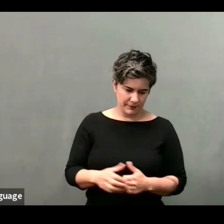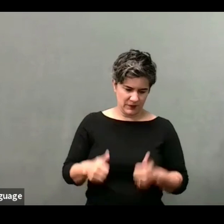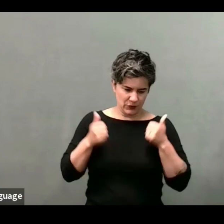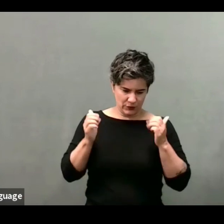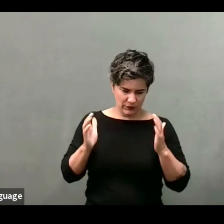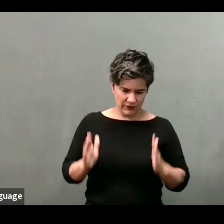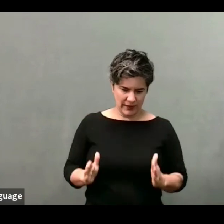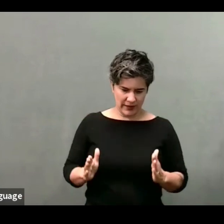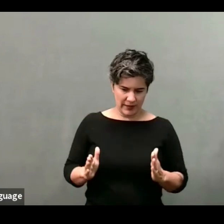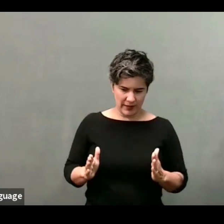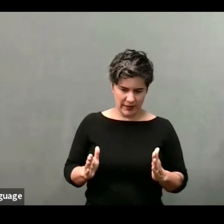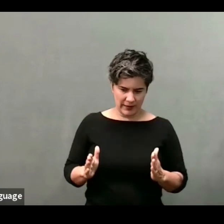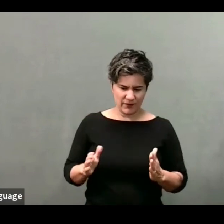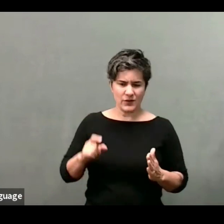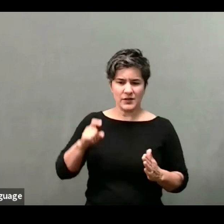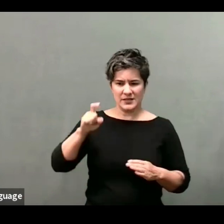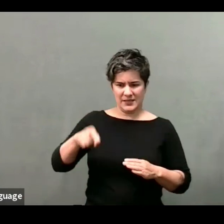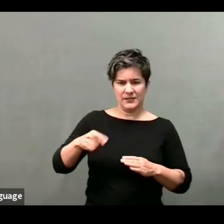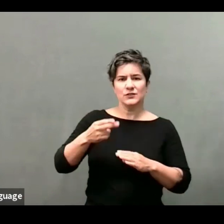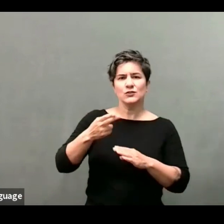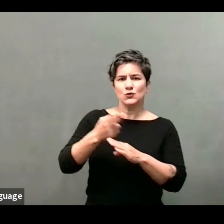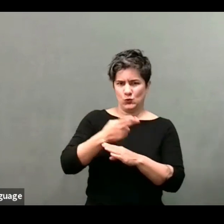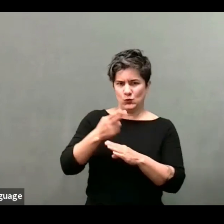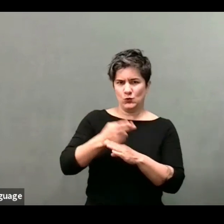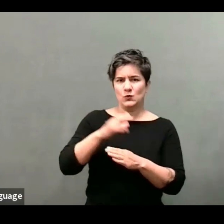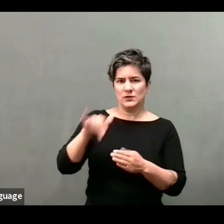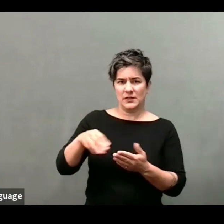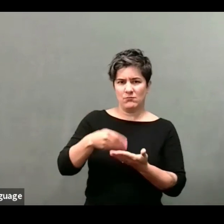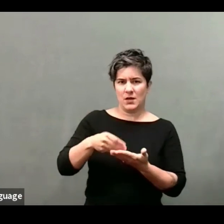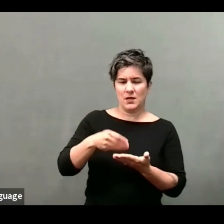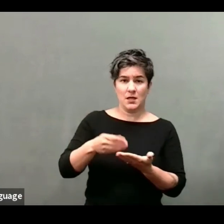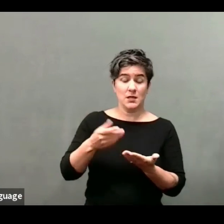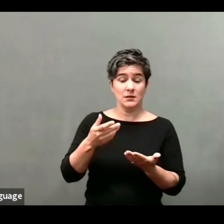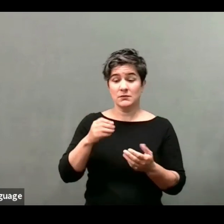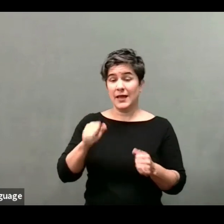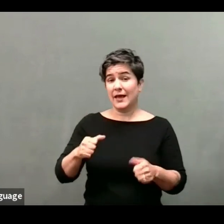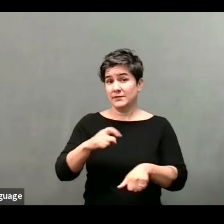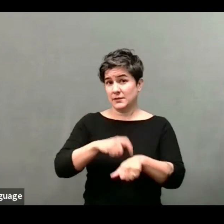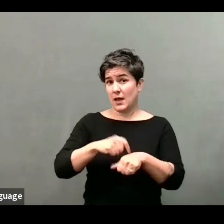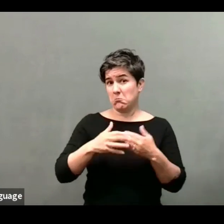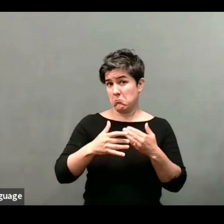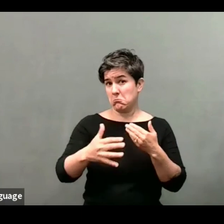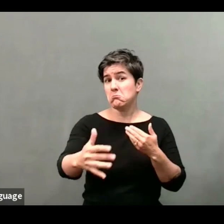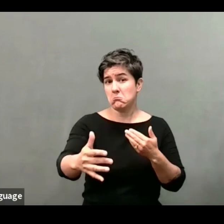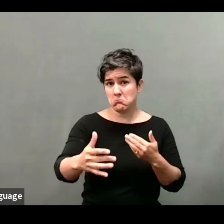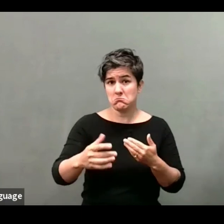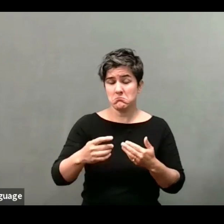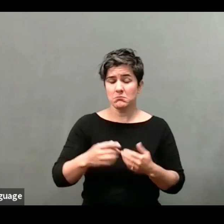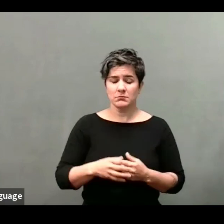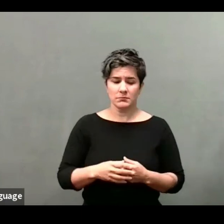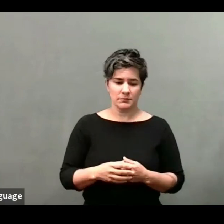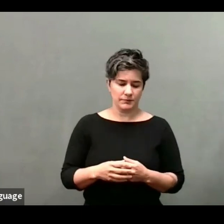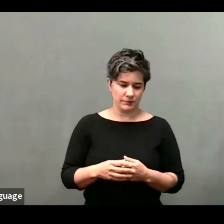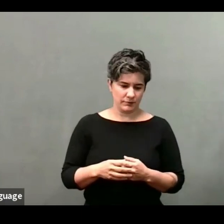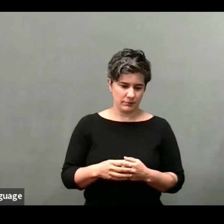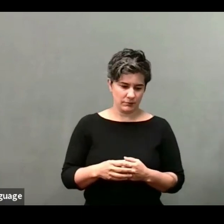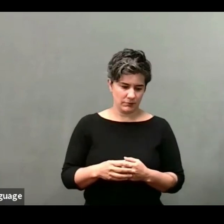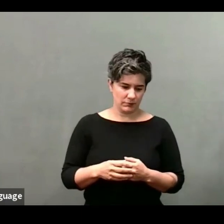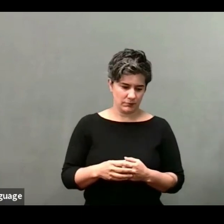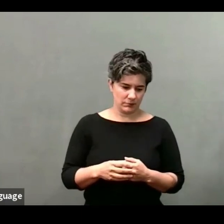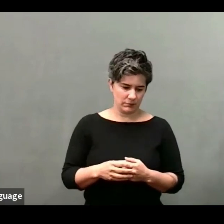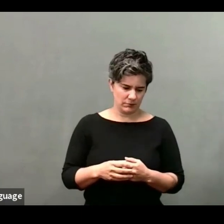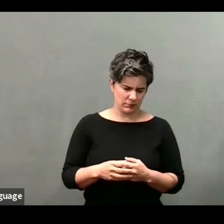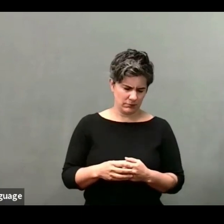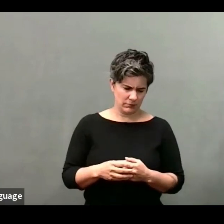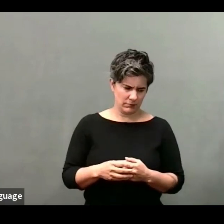needs to spend it, and they have 3 years to spend it, so it can take some time. And there's a pretty,